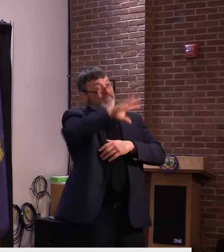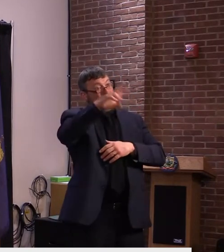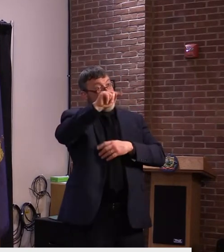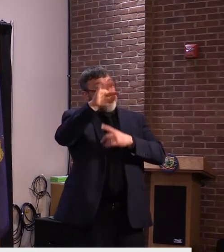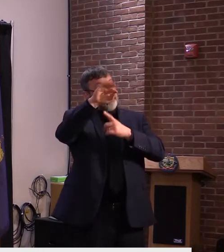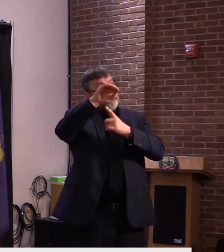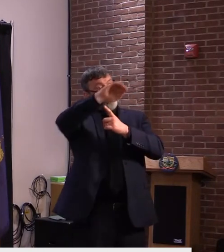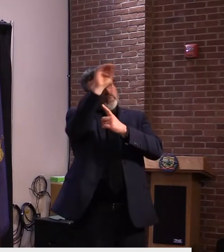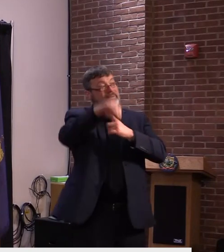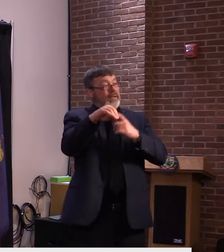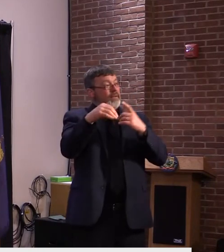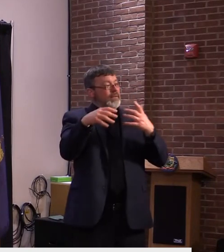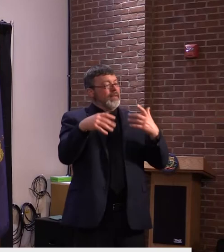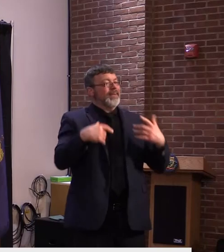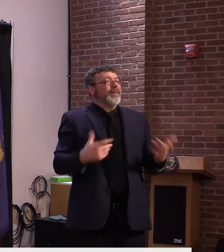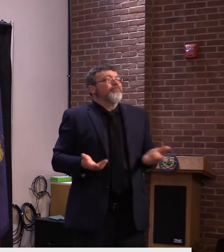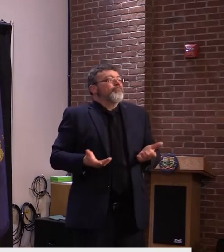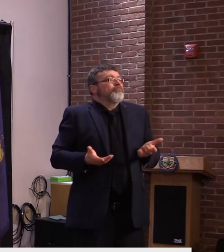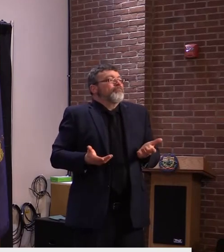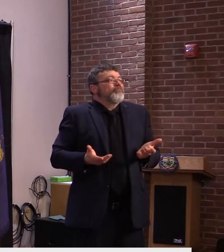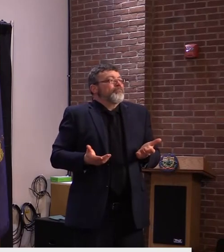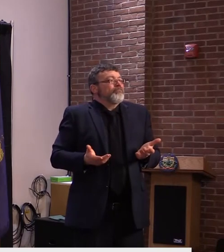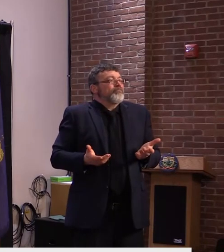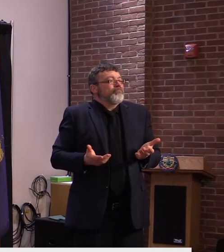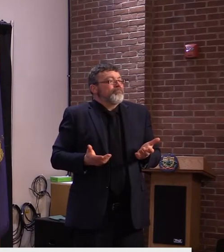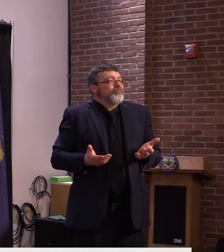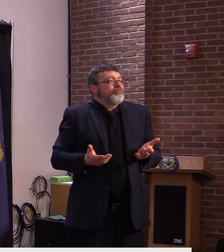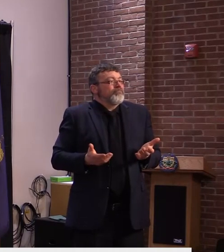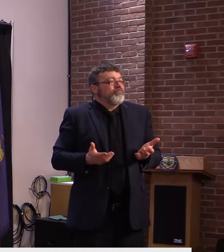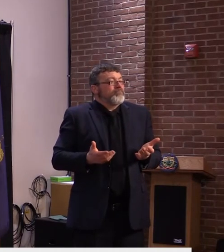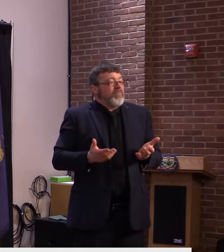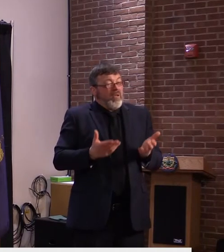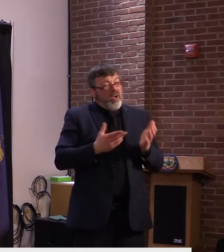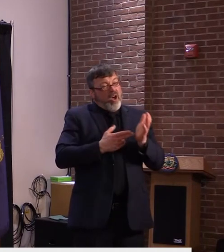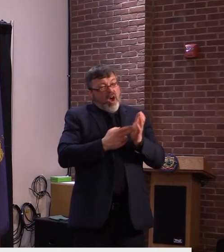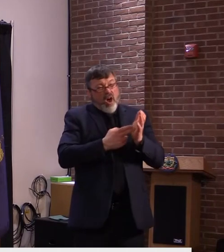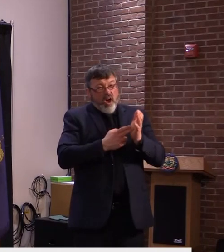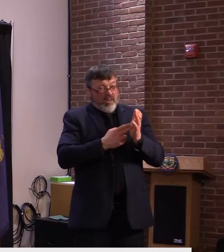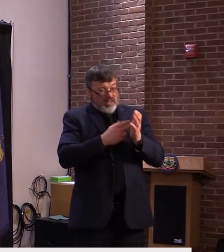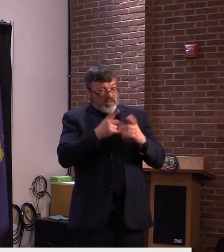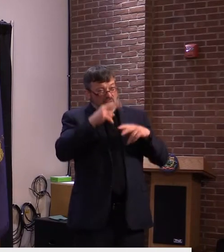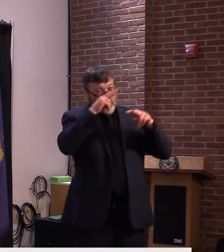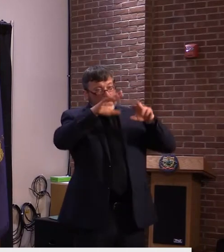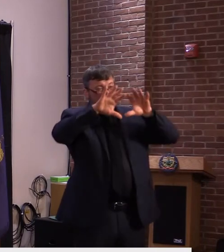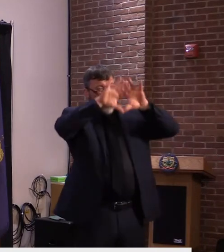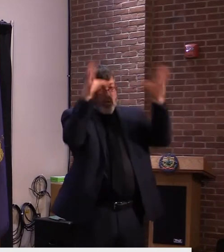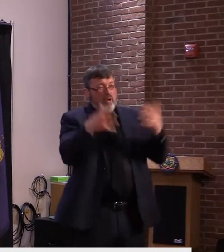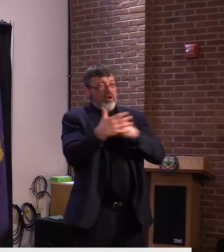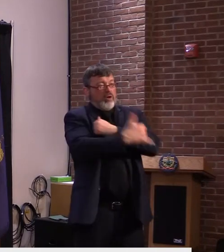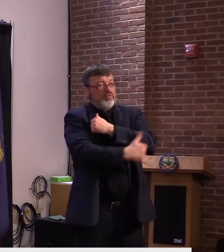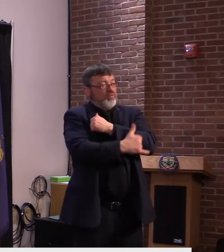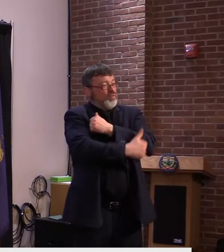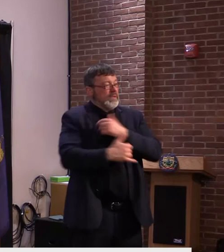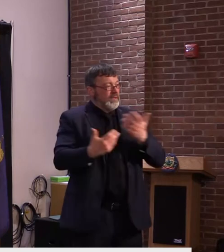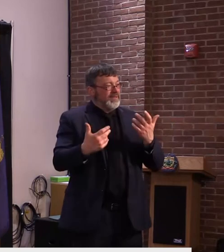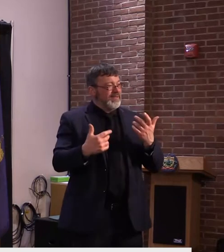that the state with the best booster rate would have this rate, even though it's not at